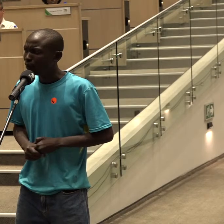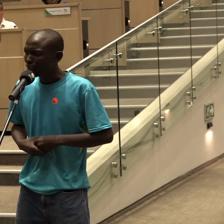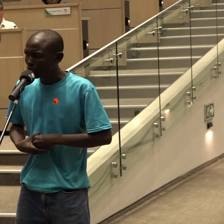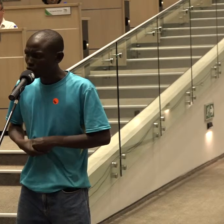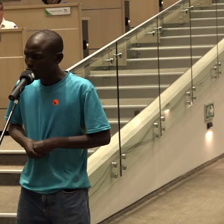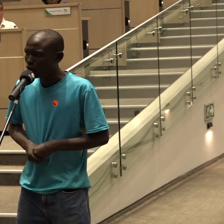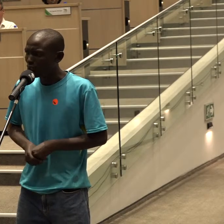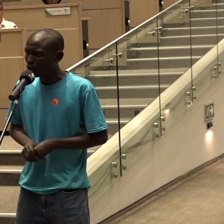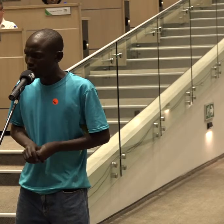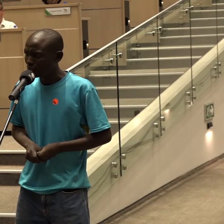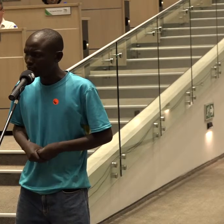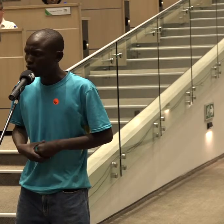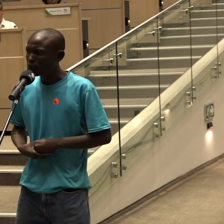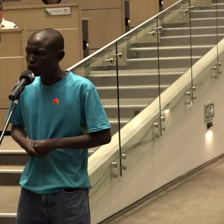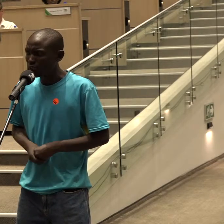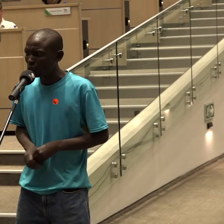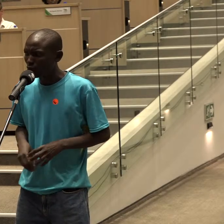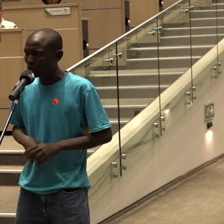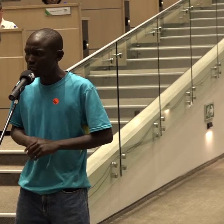hello